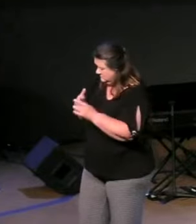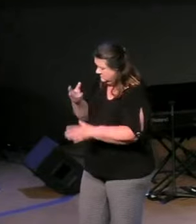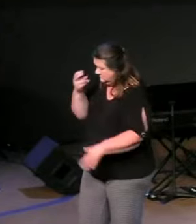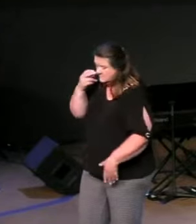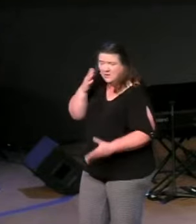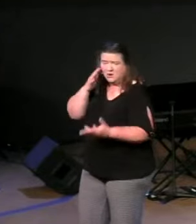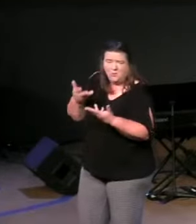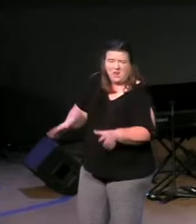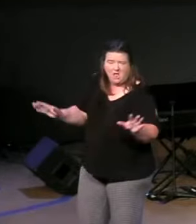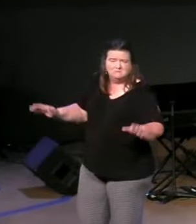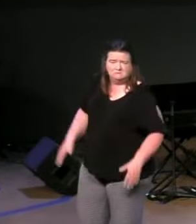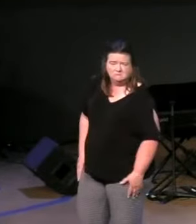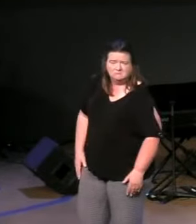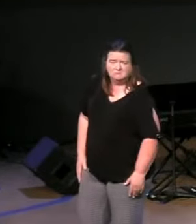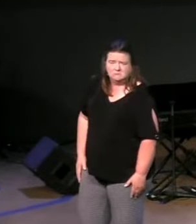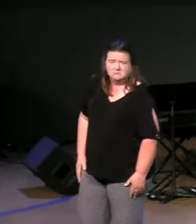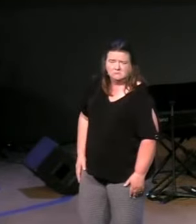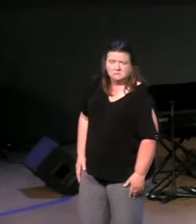will fall.